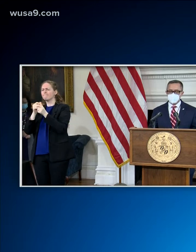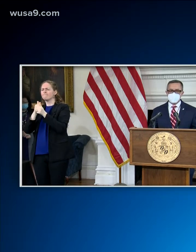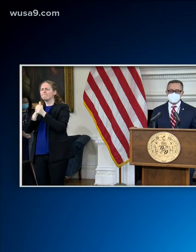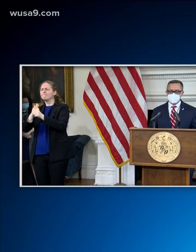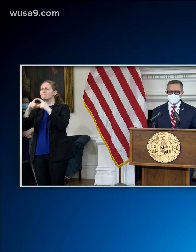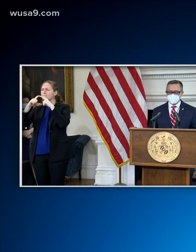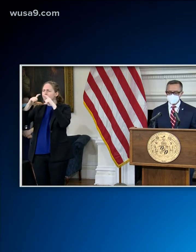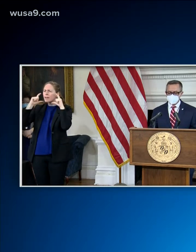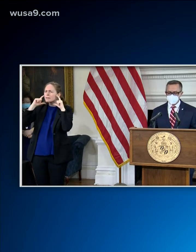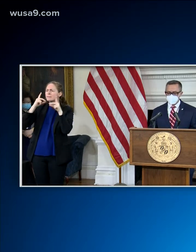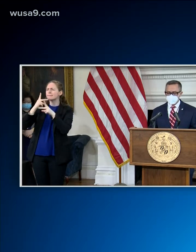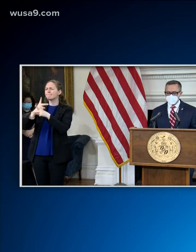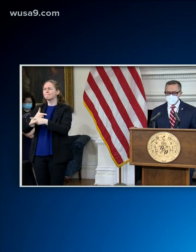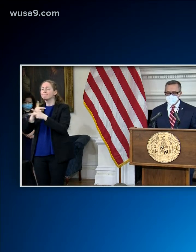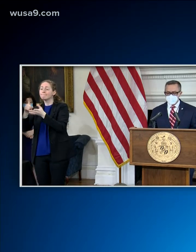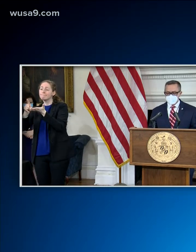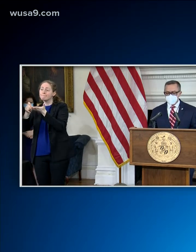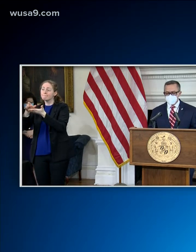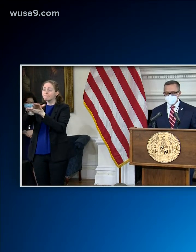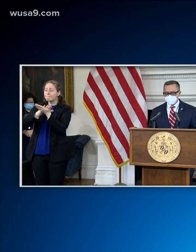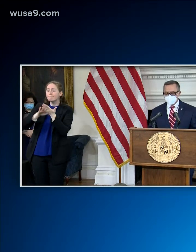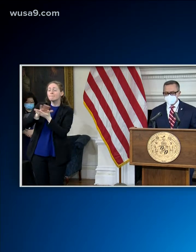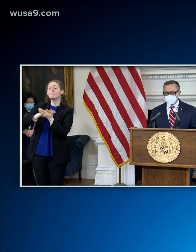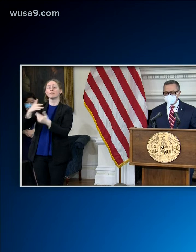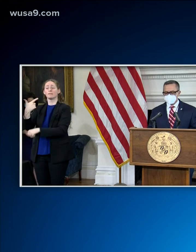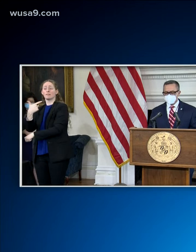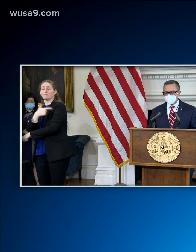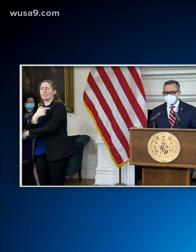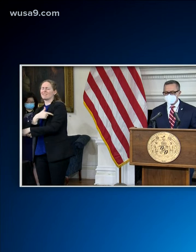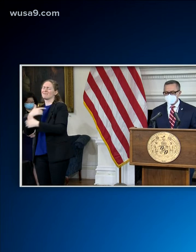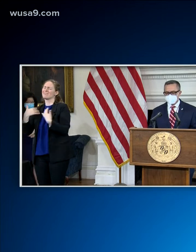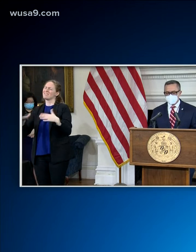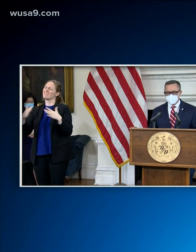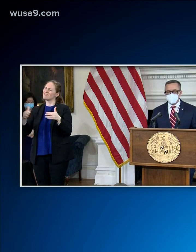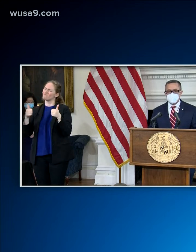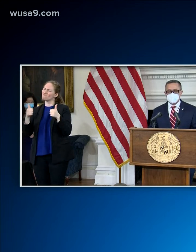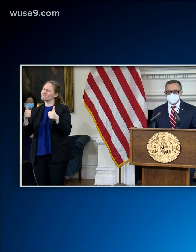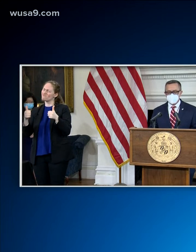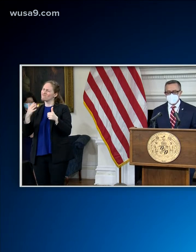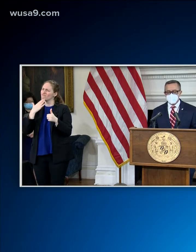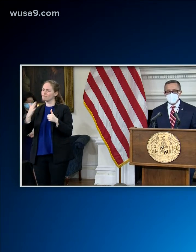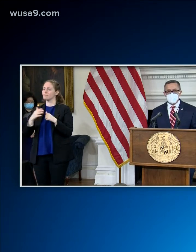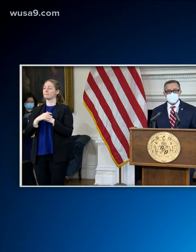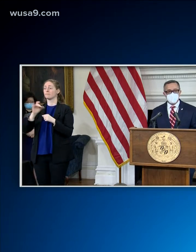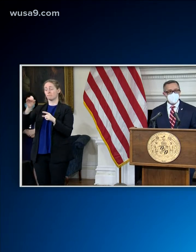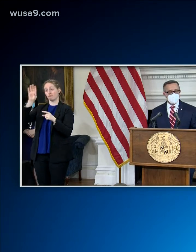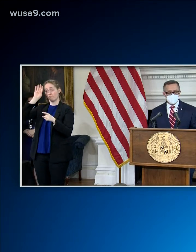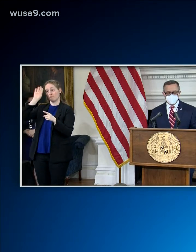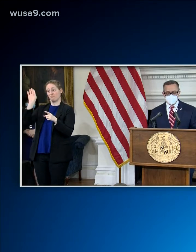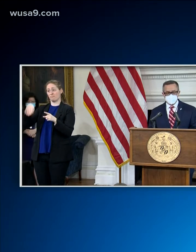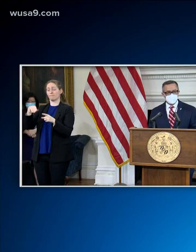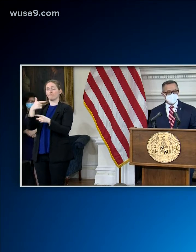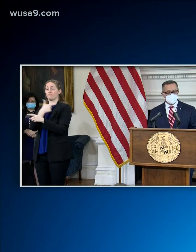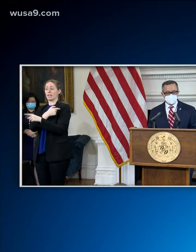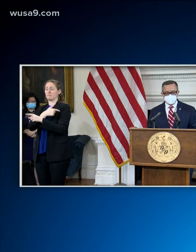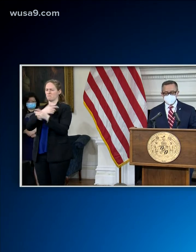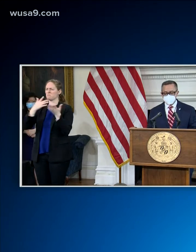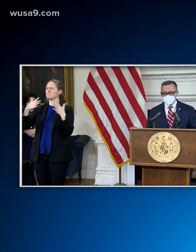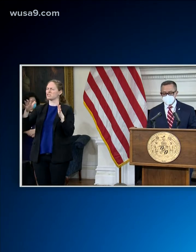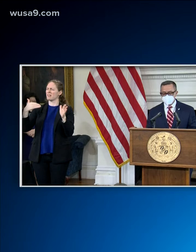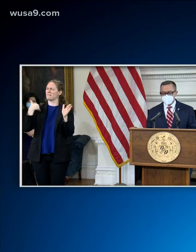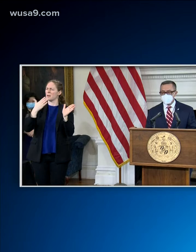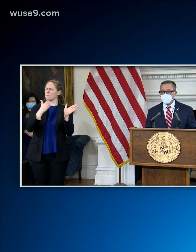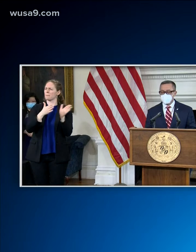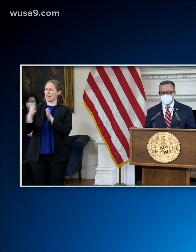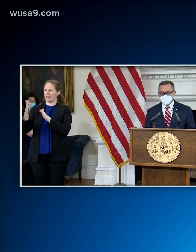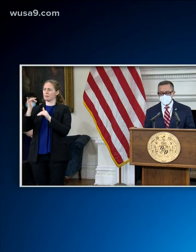availability of vaccines. The components of a successful vaccination campaign are, number one, vaccine